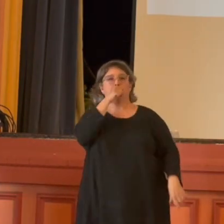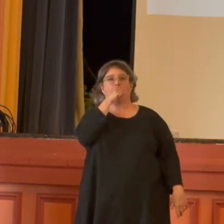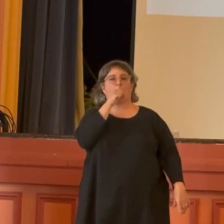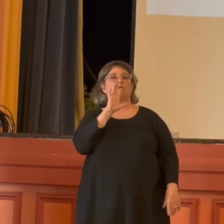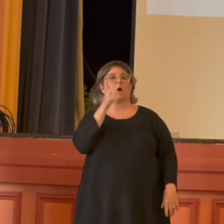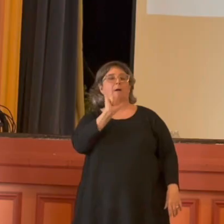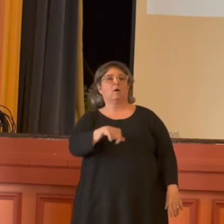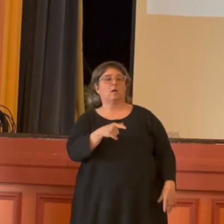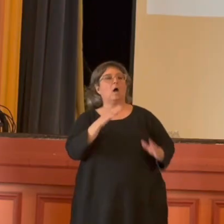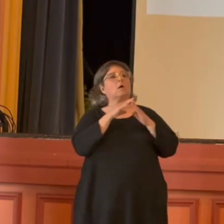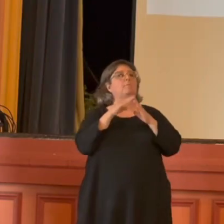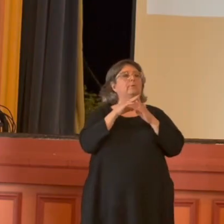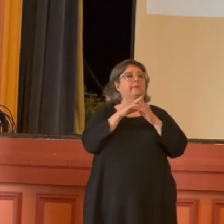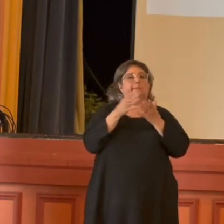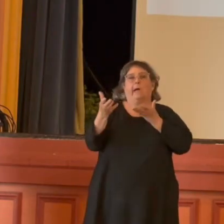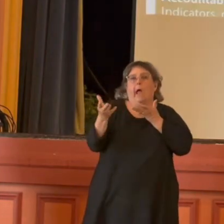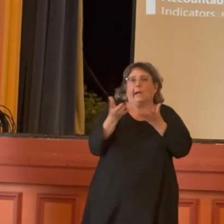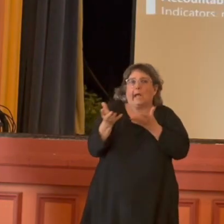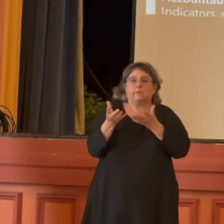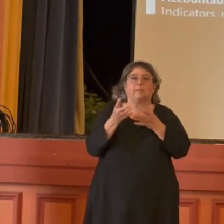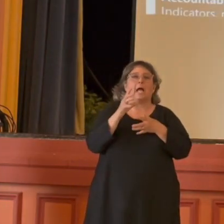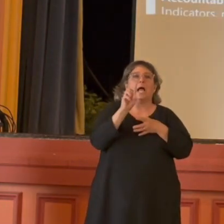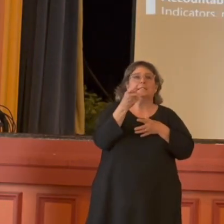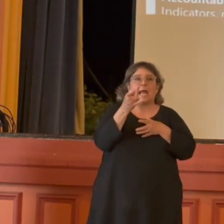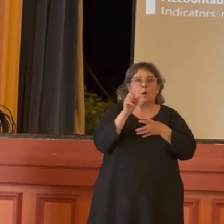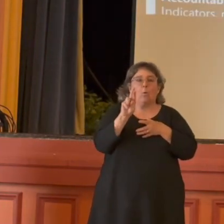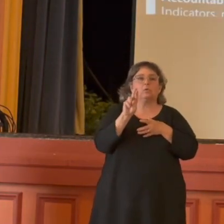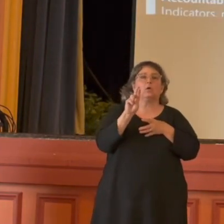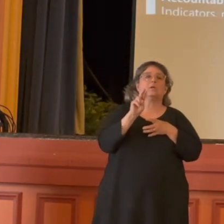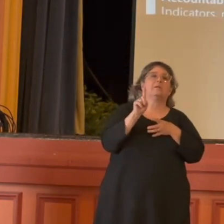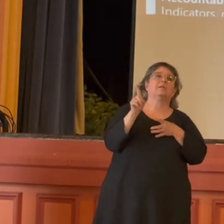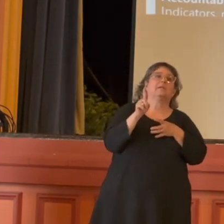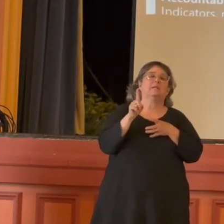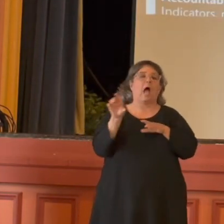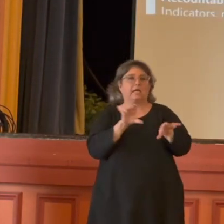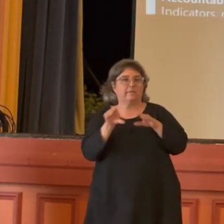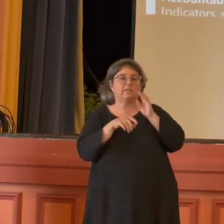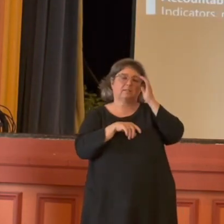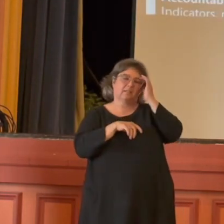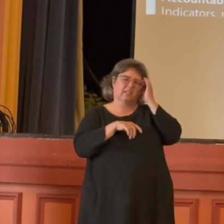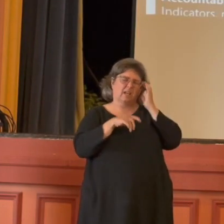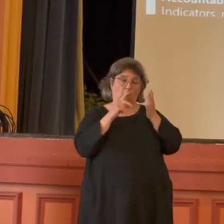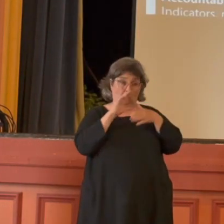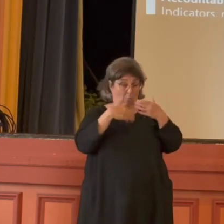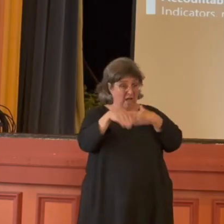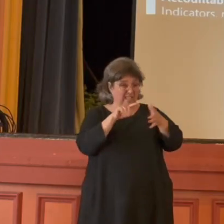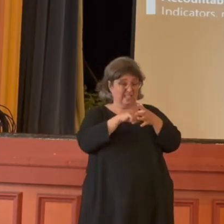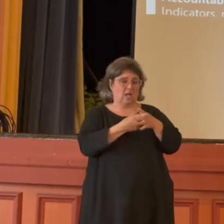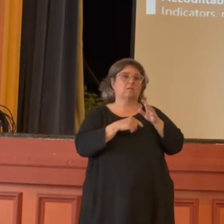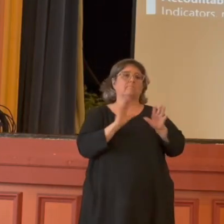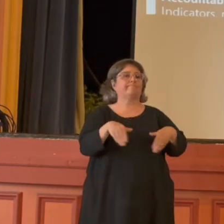going to talk about some of the community engagement and stakeholder activities that we've done. When we started this process,